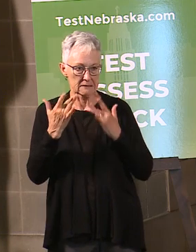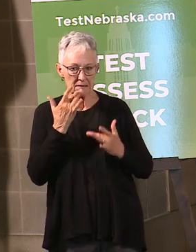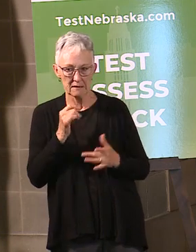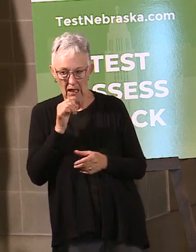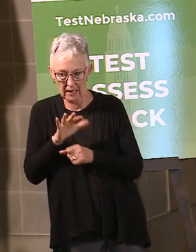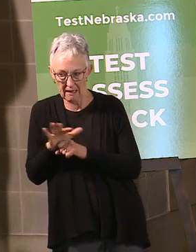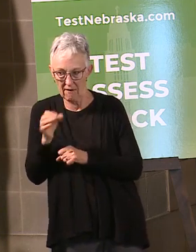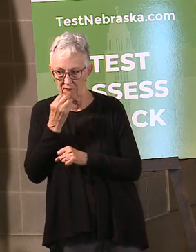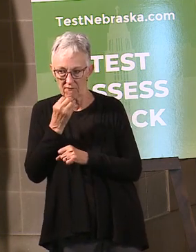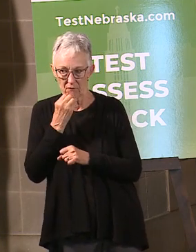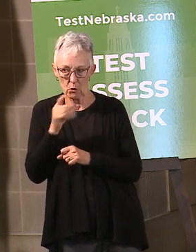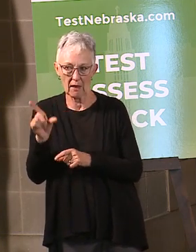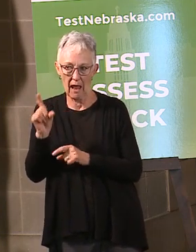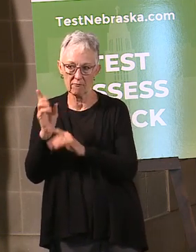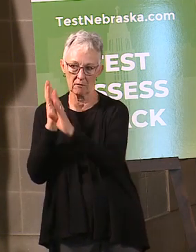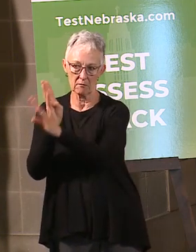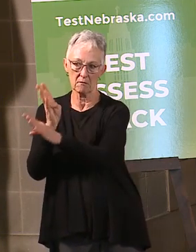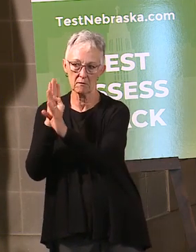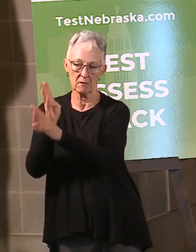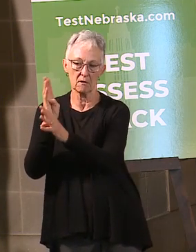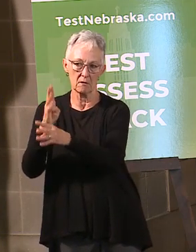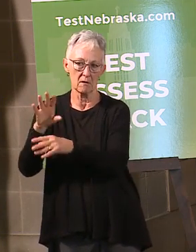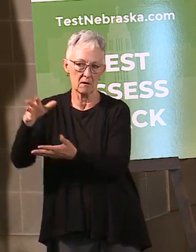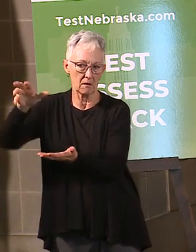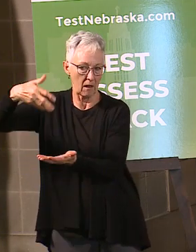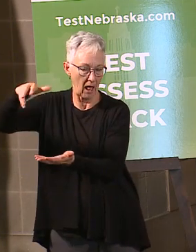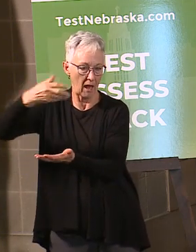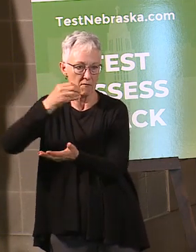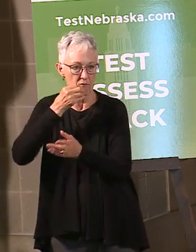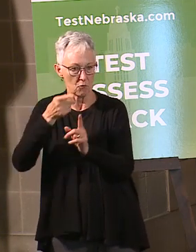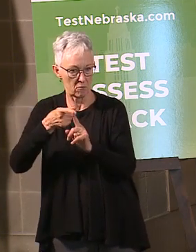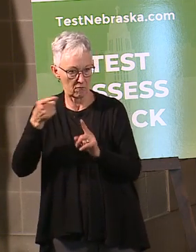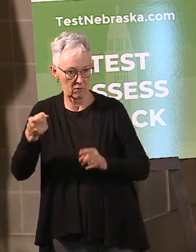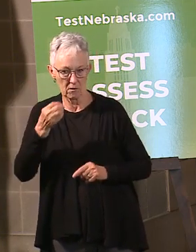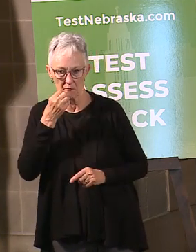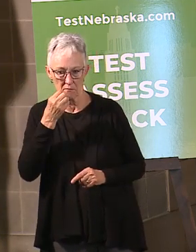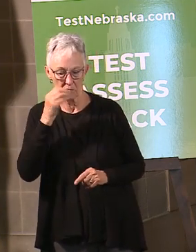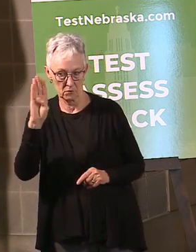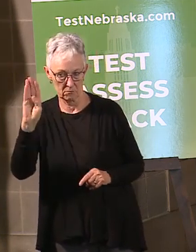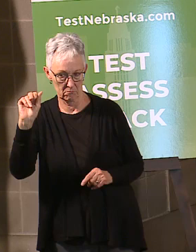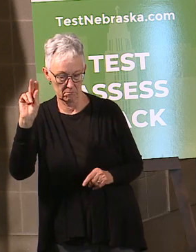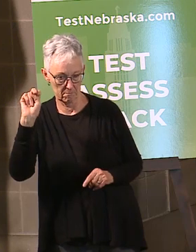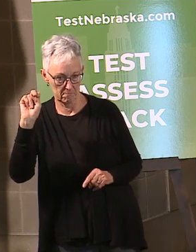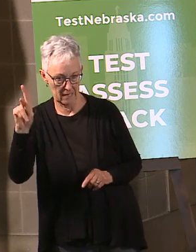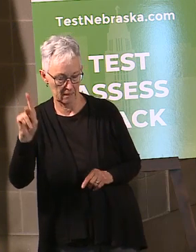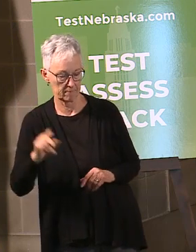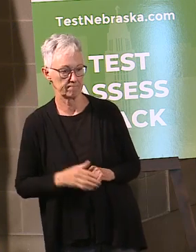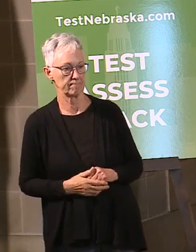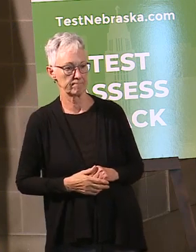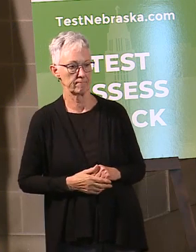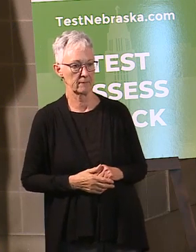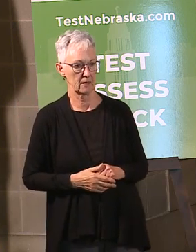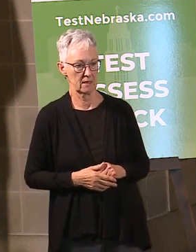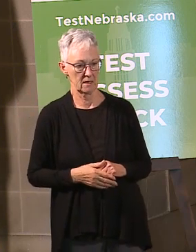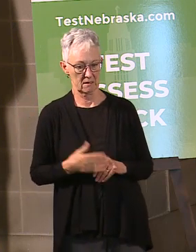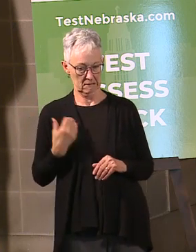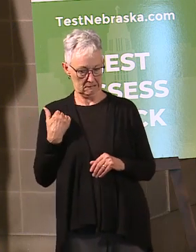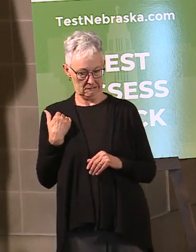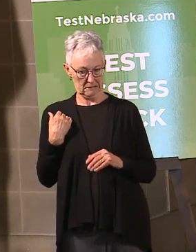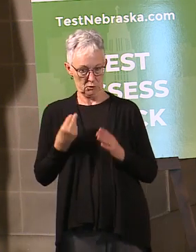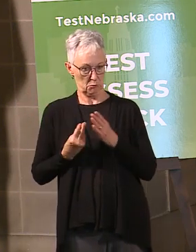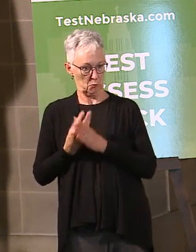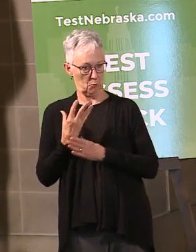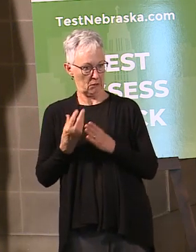skyrocketed. At the same time, we had an incident or several incidents this spring where dairy producers were dumping